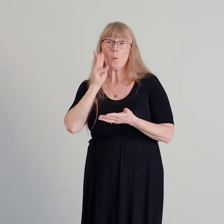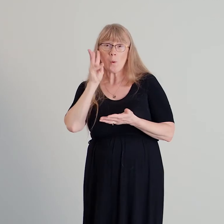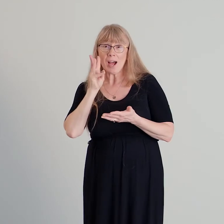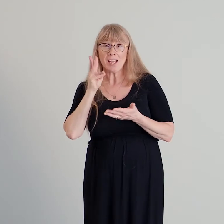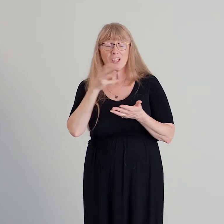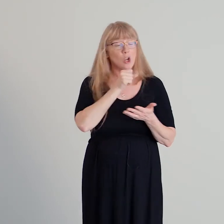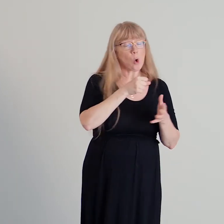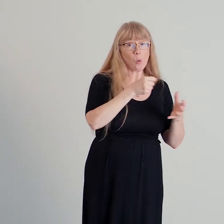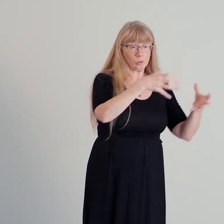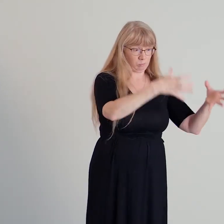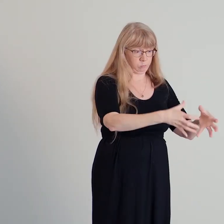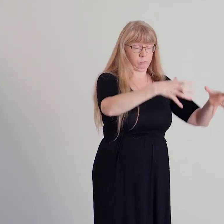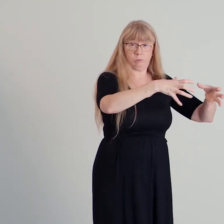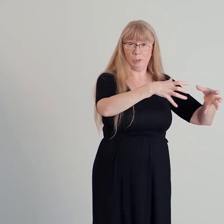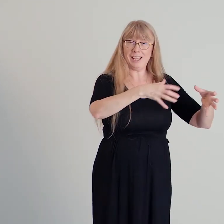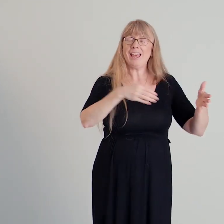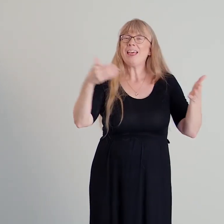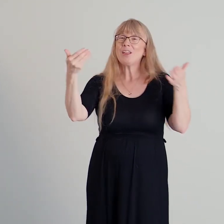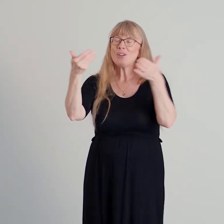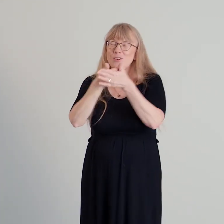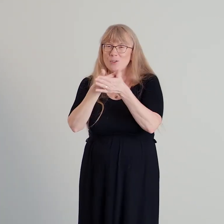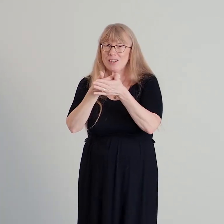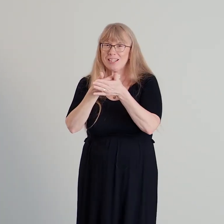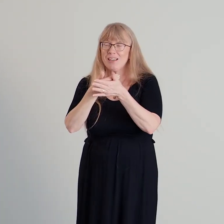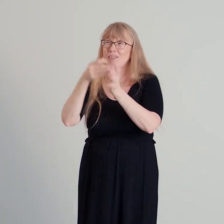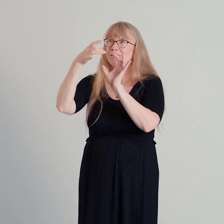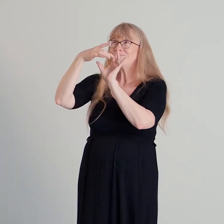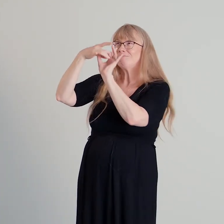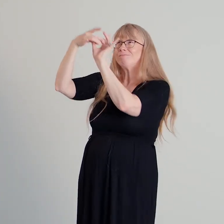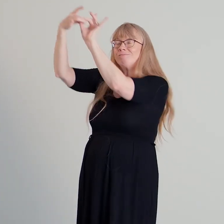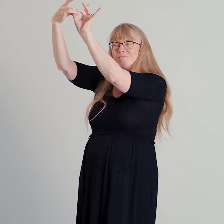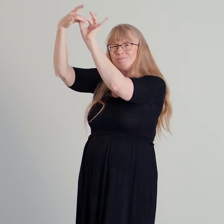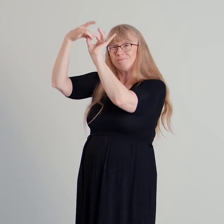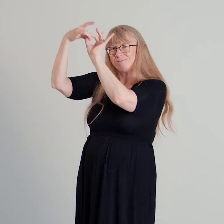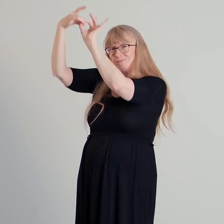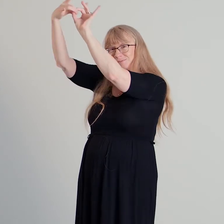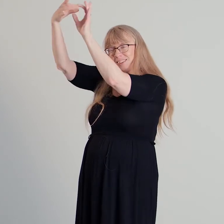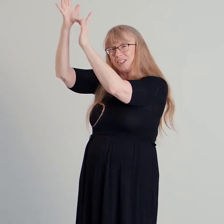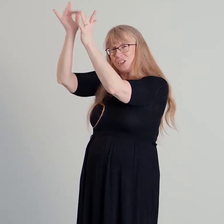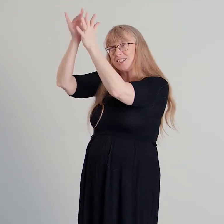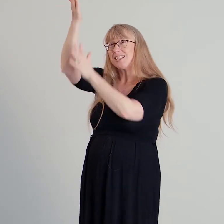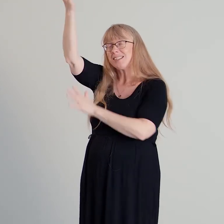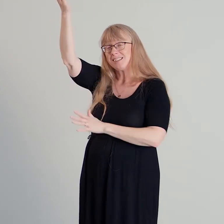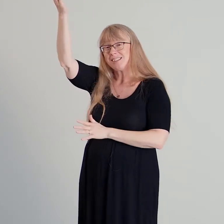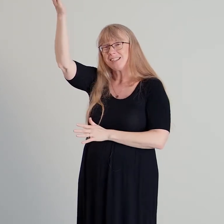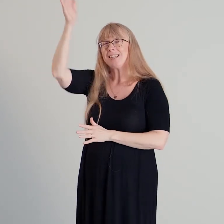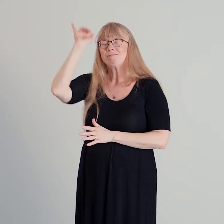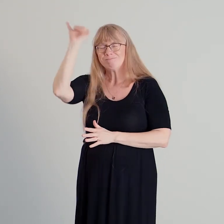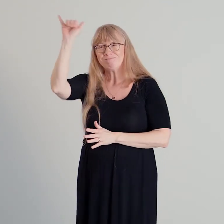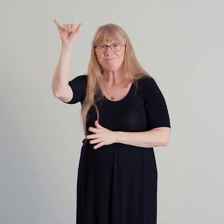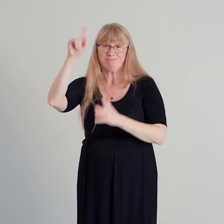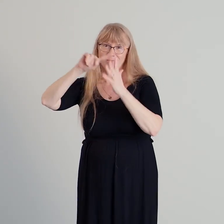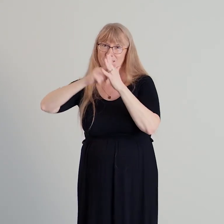old wineskins, it would be the newness of a relationship with Jesus Christ. That would be the beginning